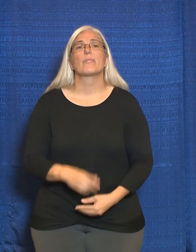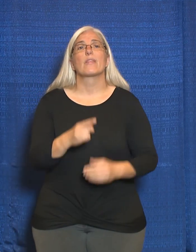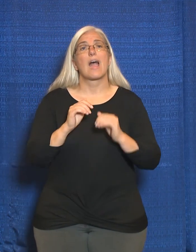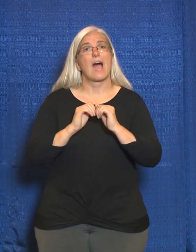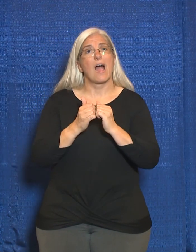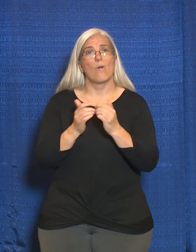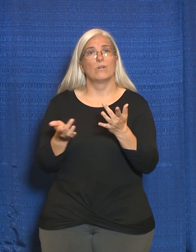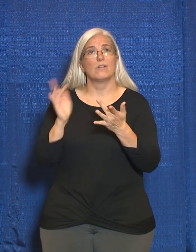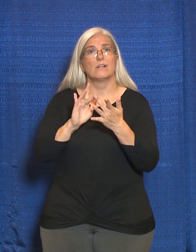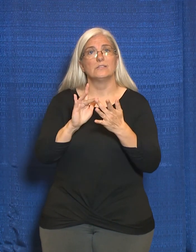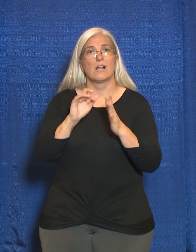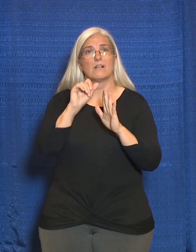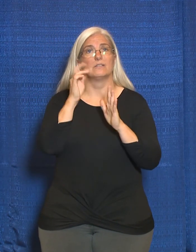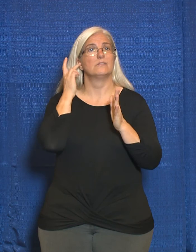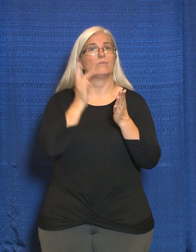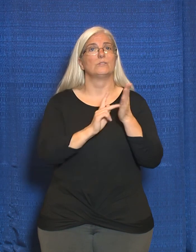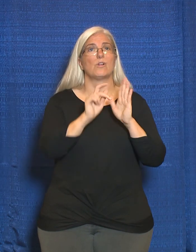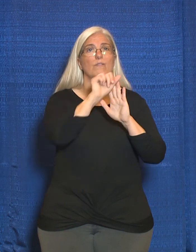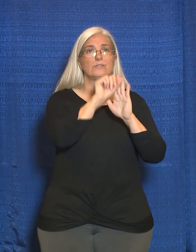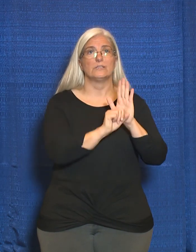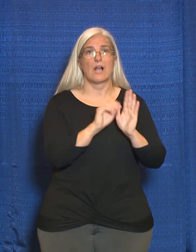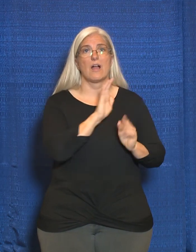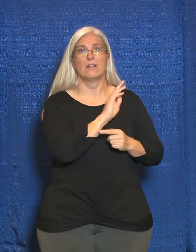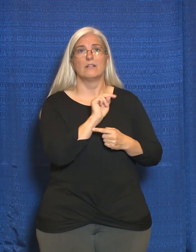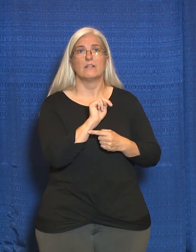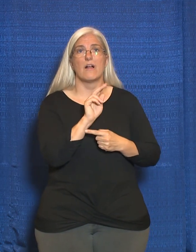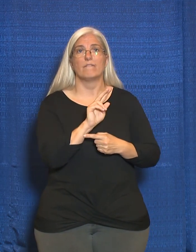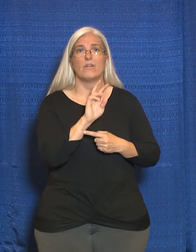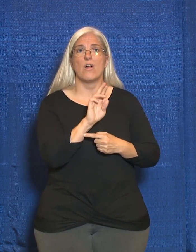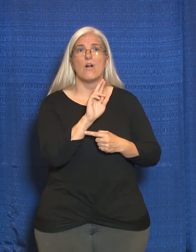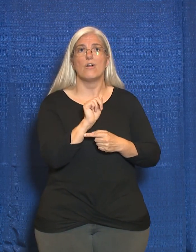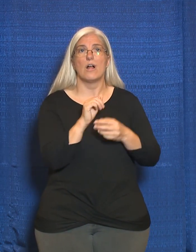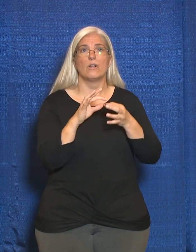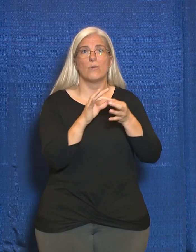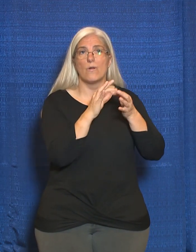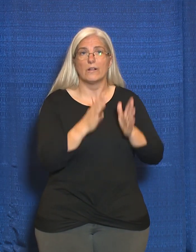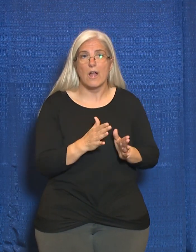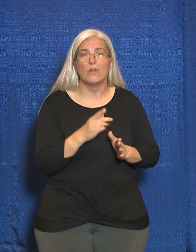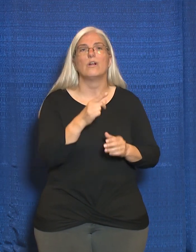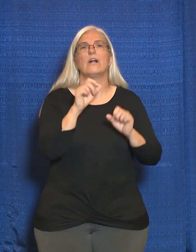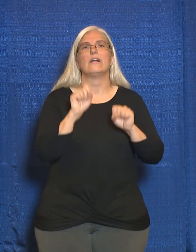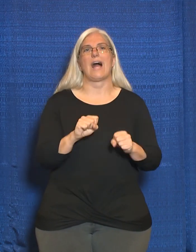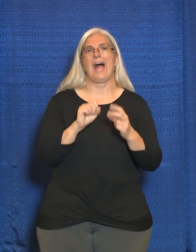To contact the SOS Nvra coordinators, you may call